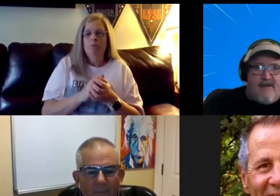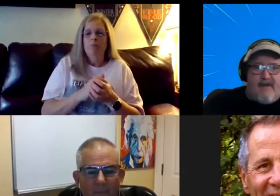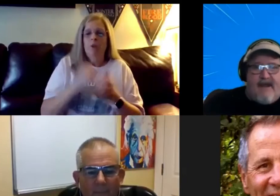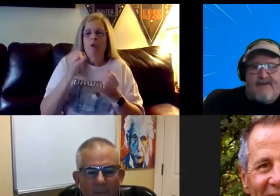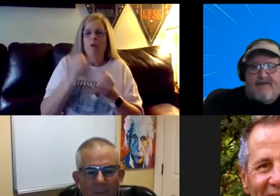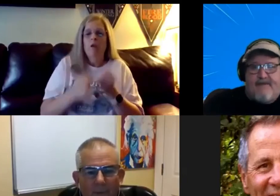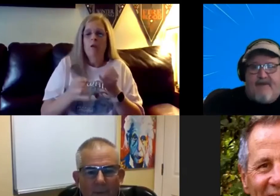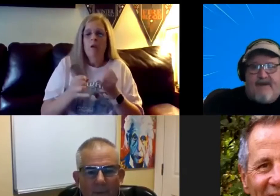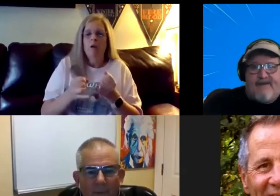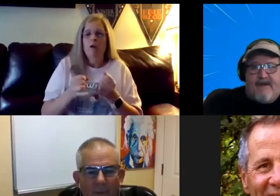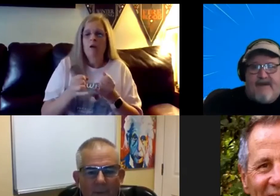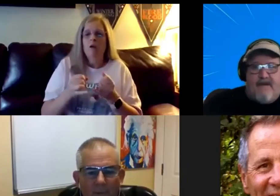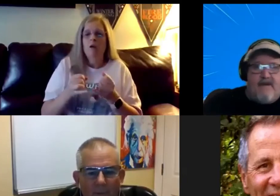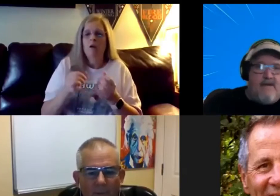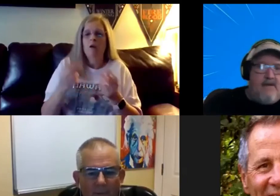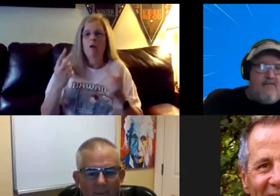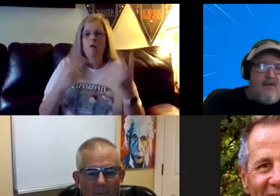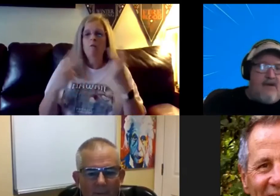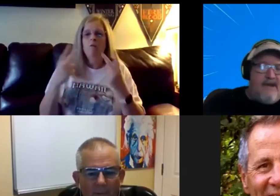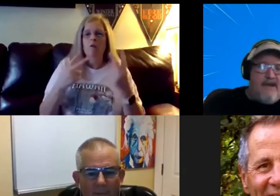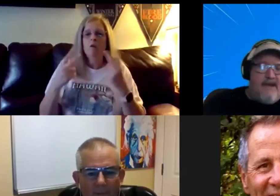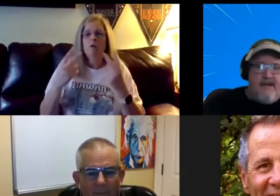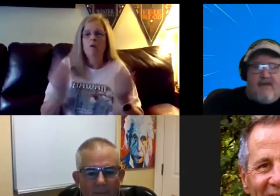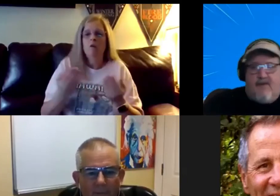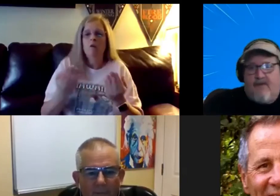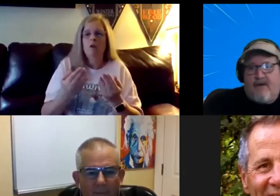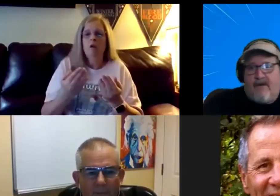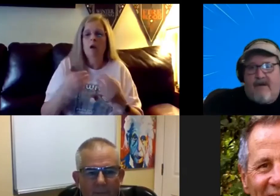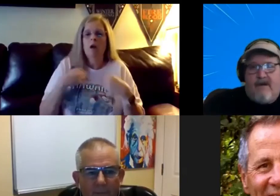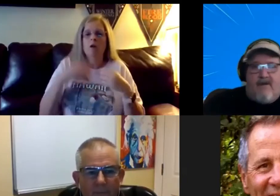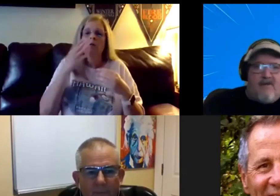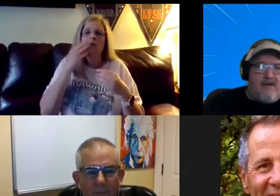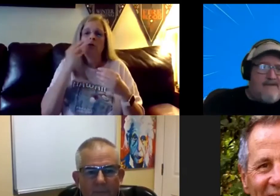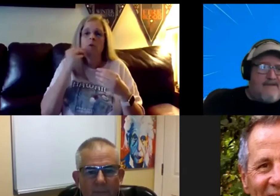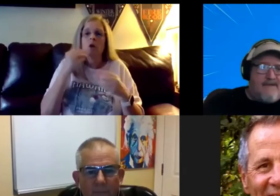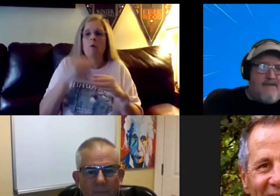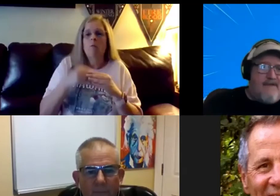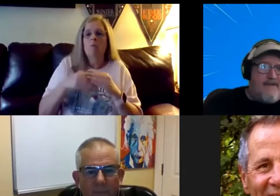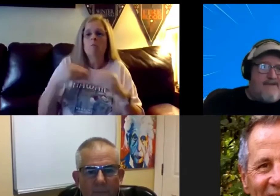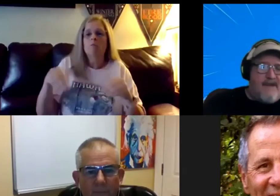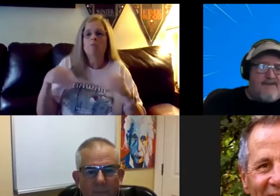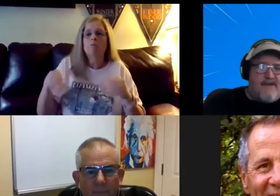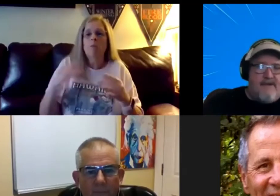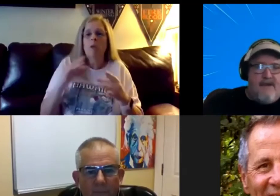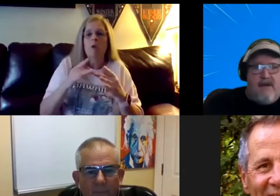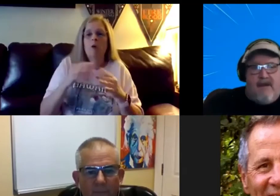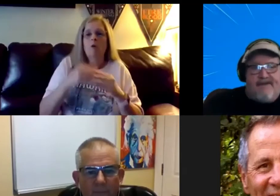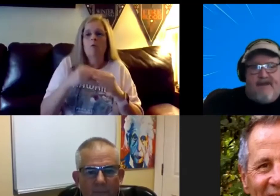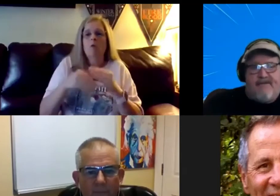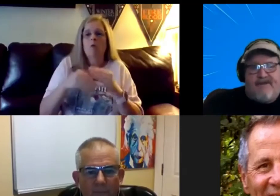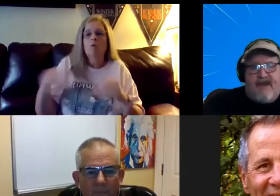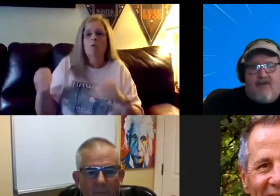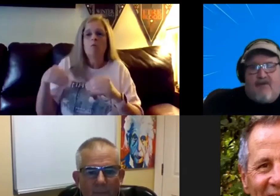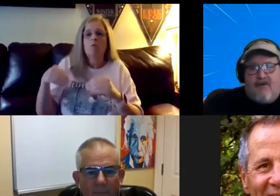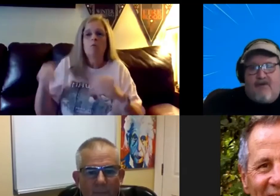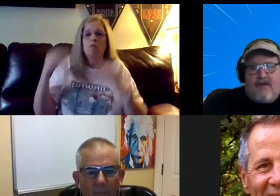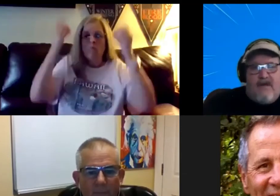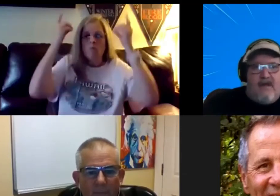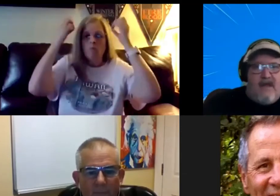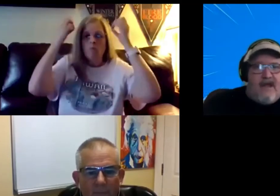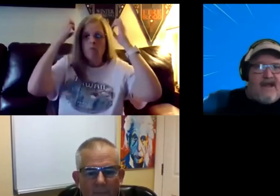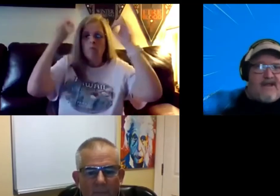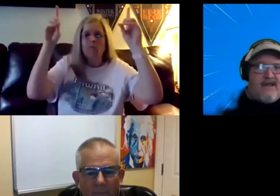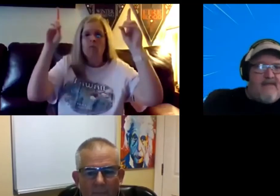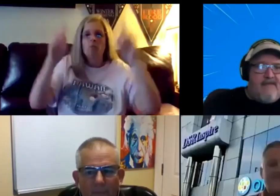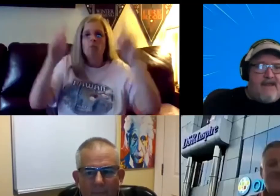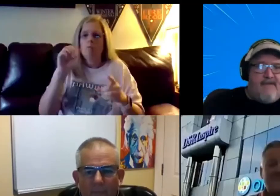guest here has experience in marketing and network marketing and all kinds of stuff, education. His name's Daryl Cook,